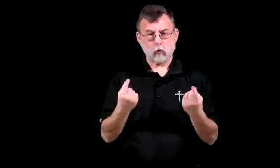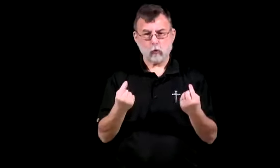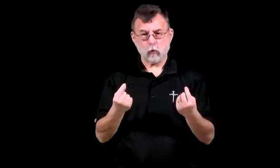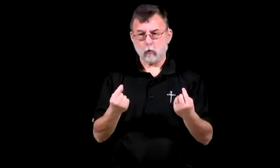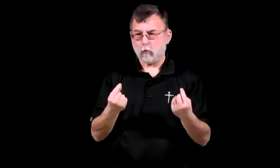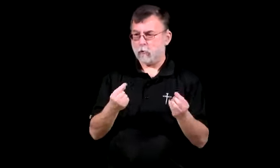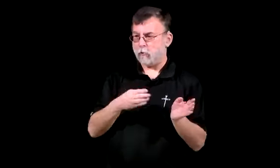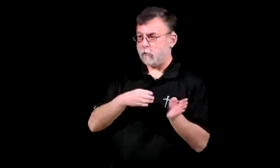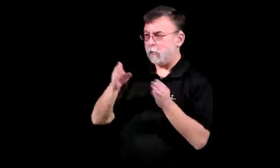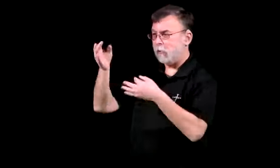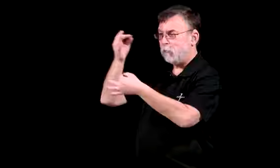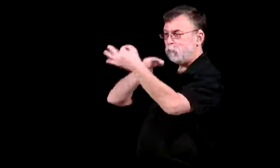And